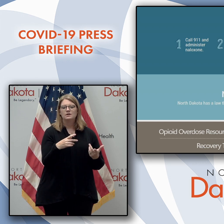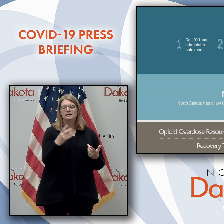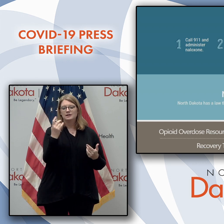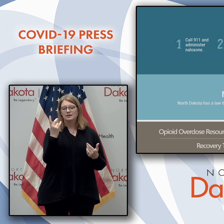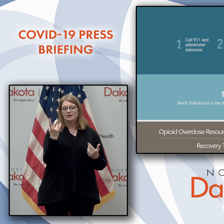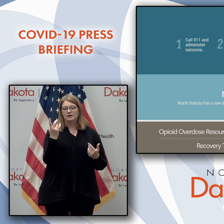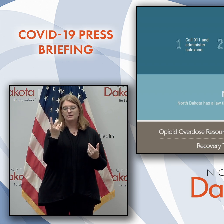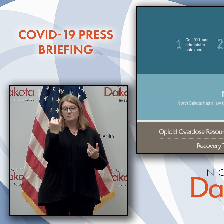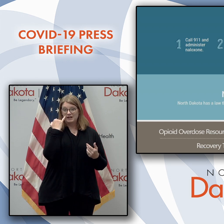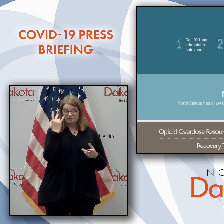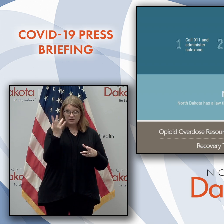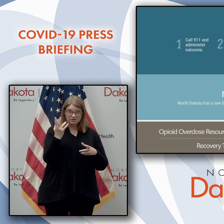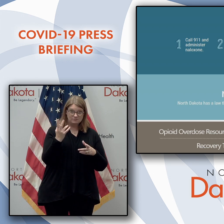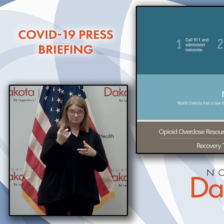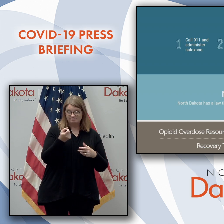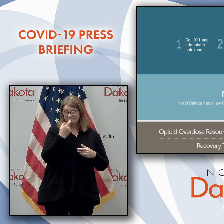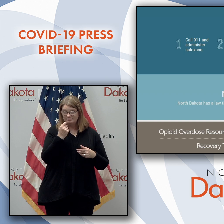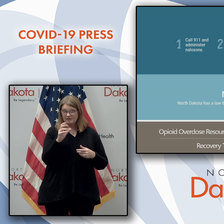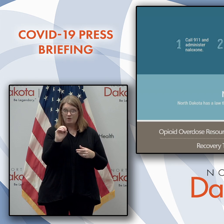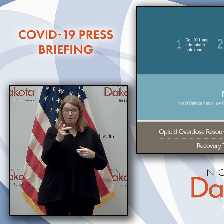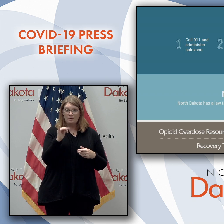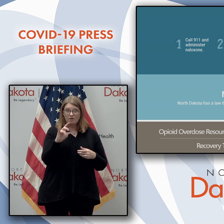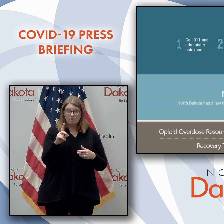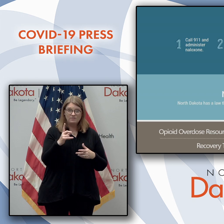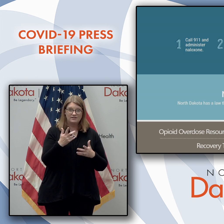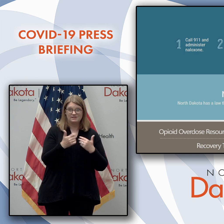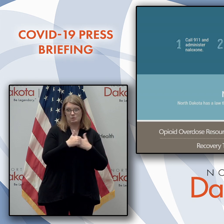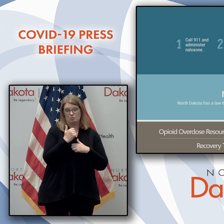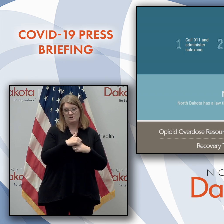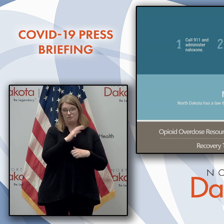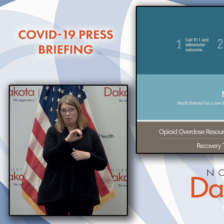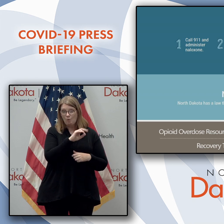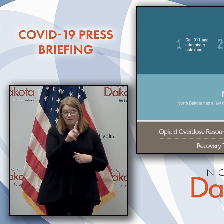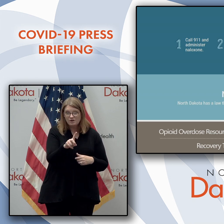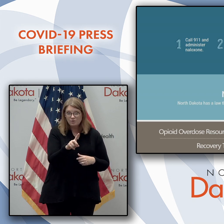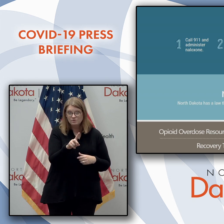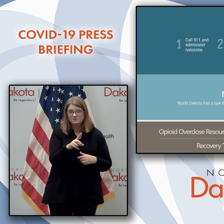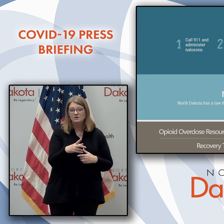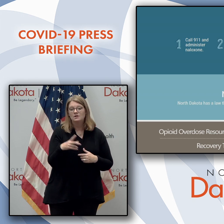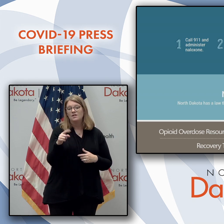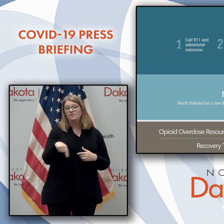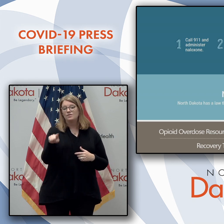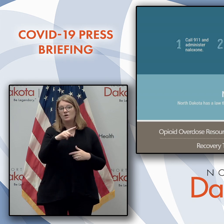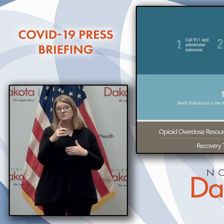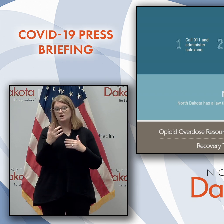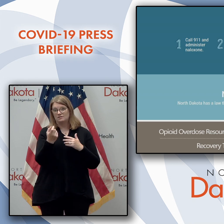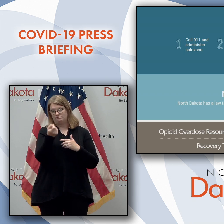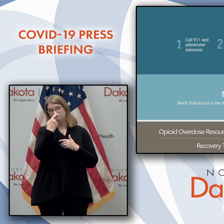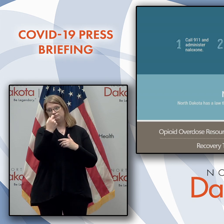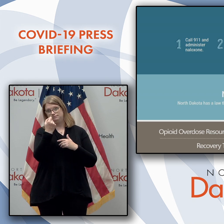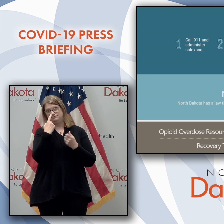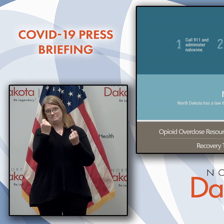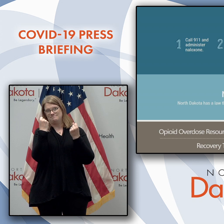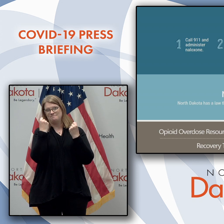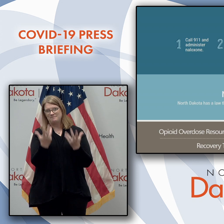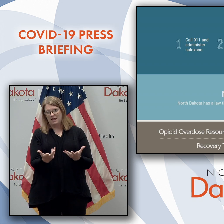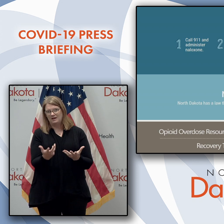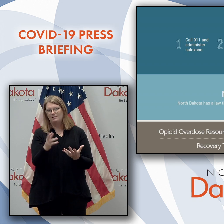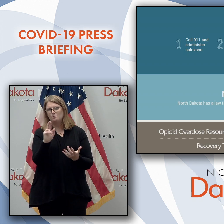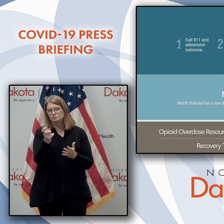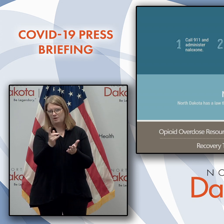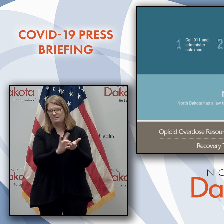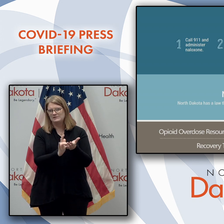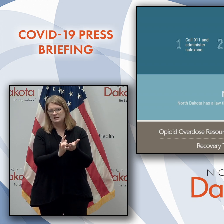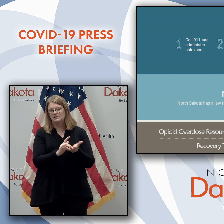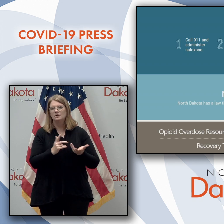an opioid can be at risk of overdose, and individuals at the highest risk are those that are taking more than one prescribed